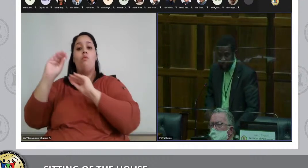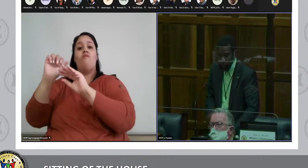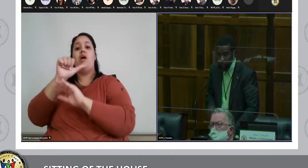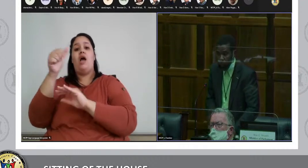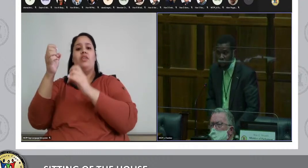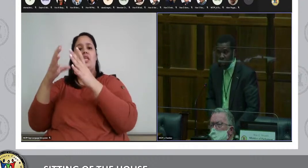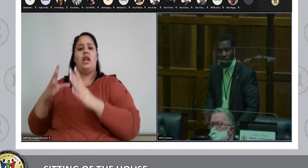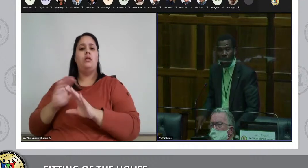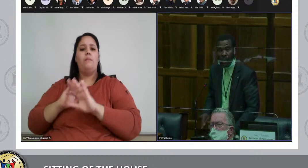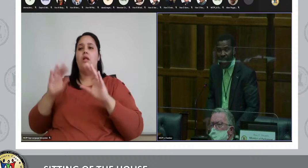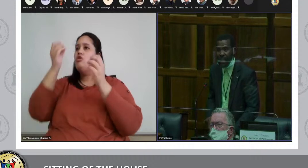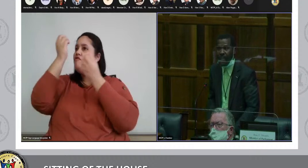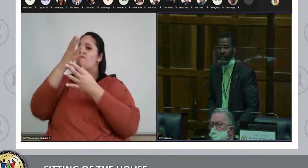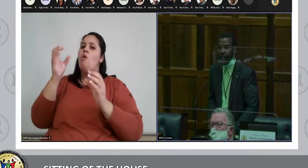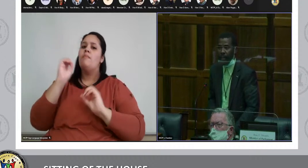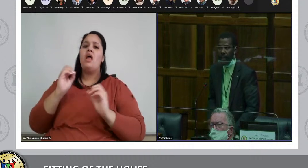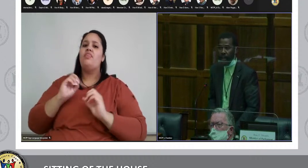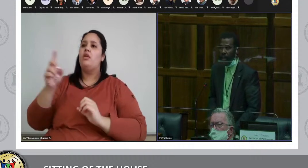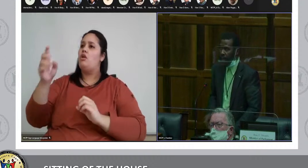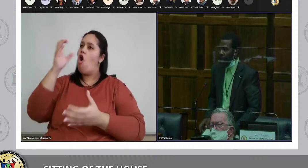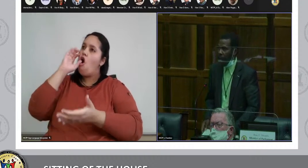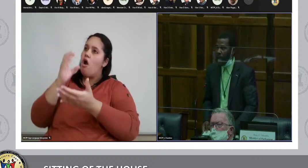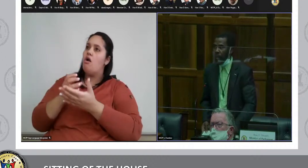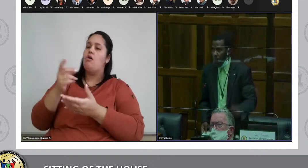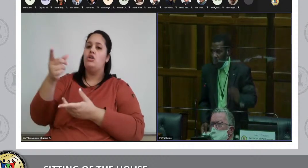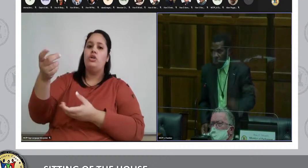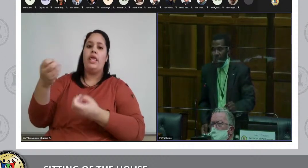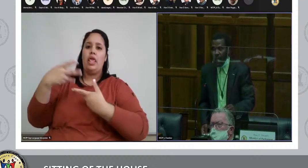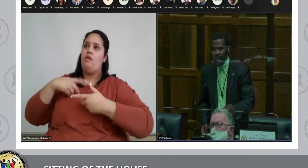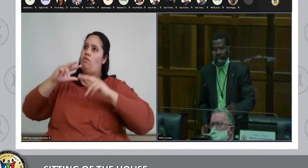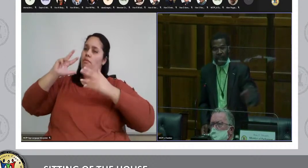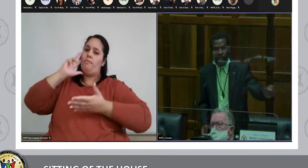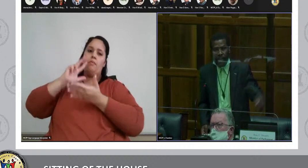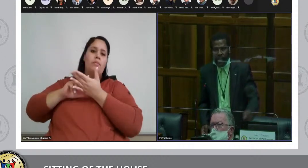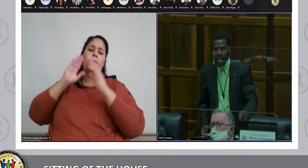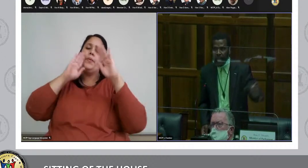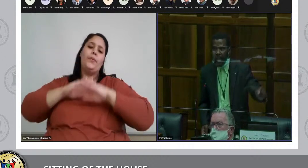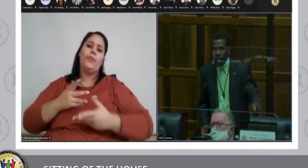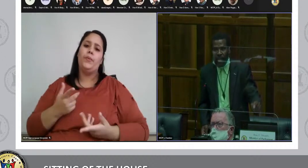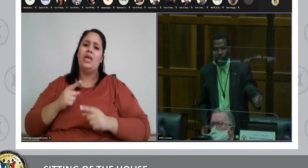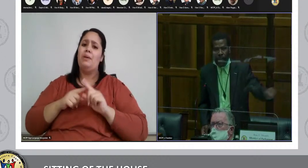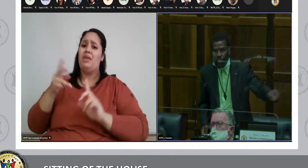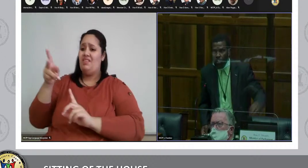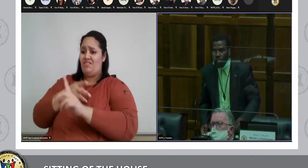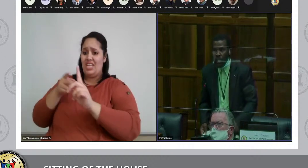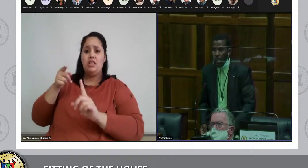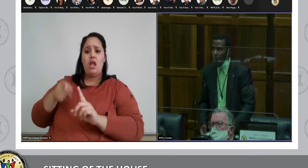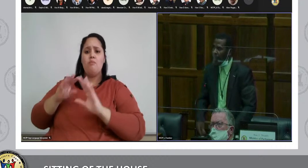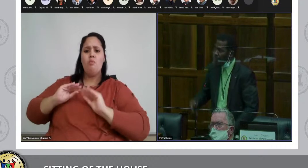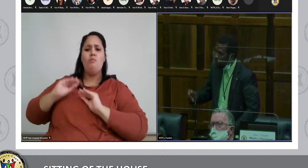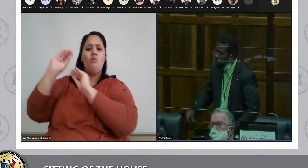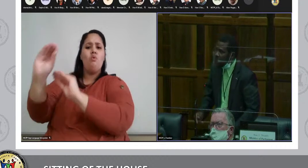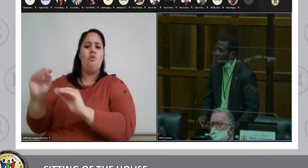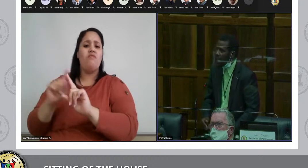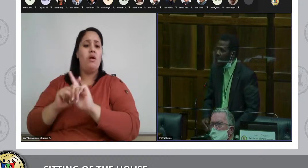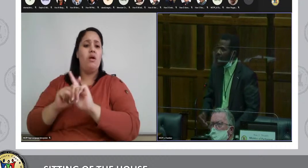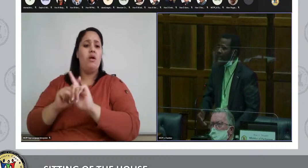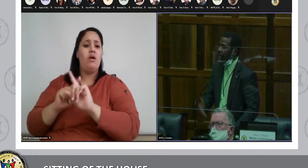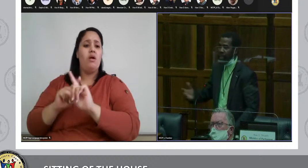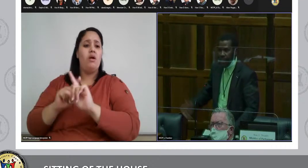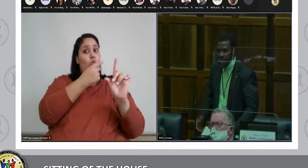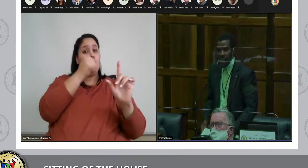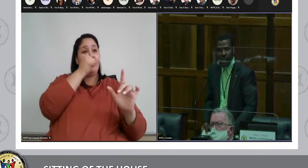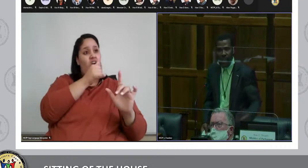directorate without her knowledge and consent. Now, in this case, the victim is actually being moved, but the